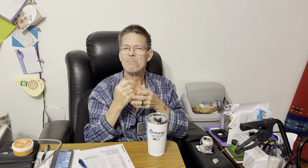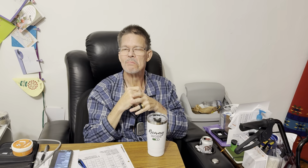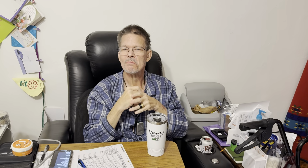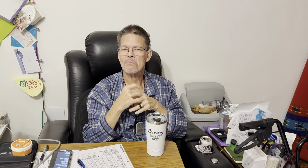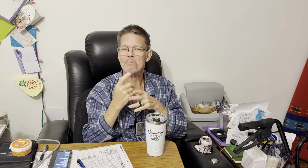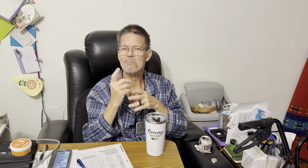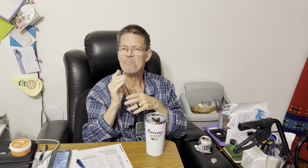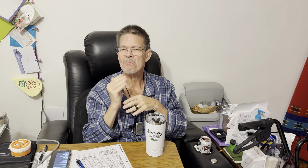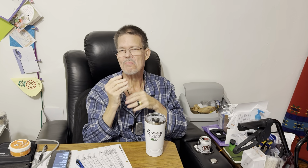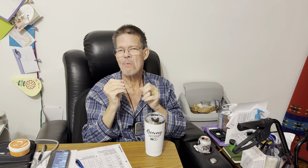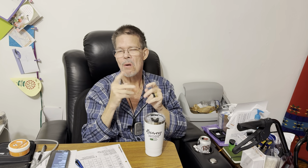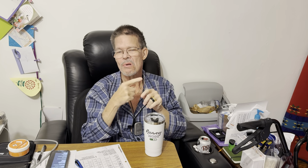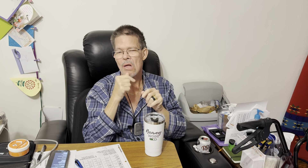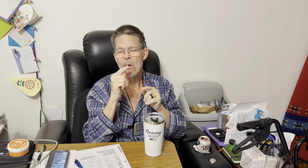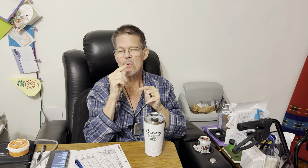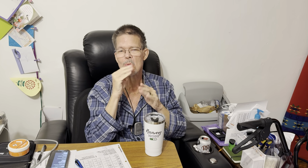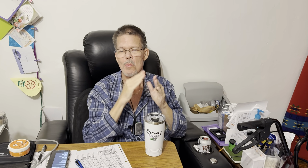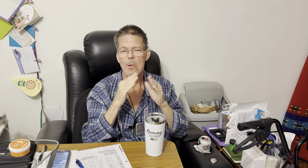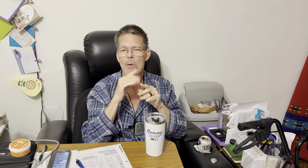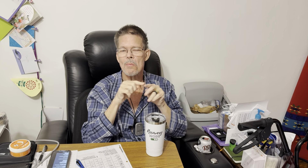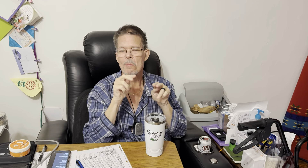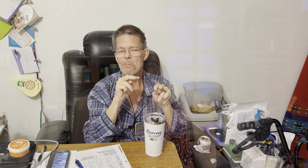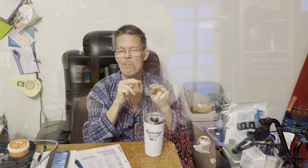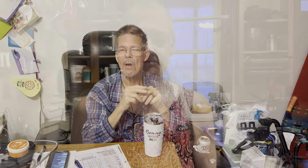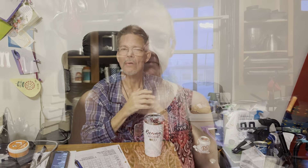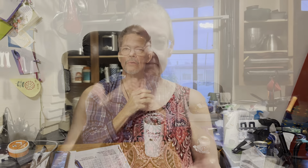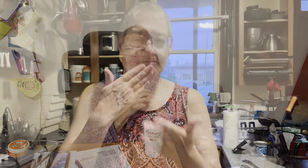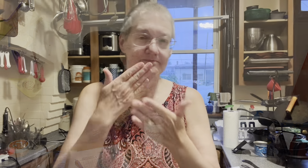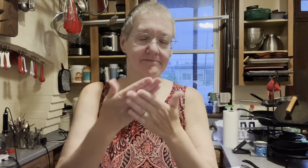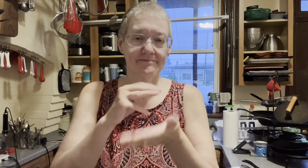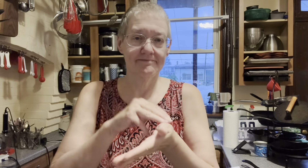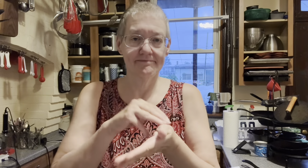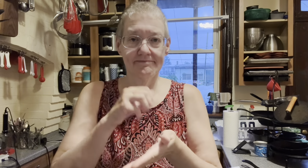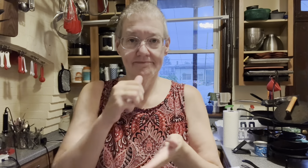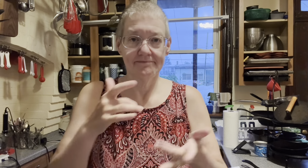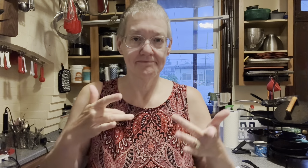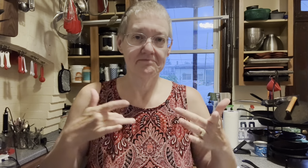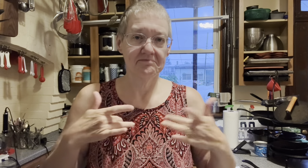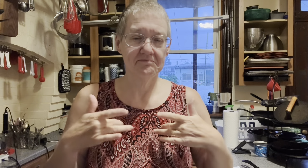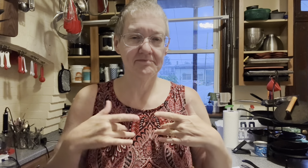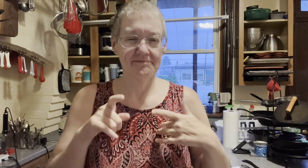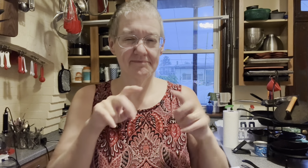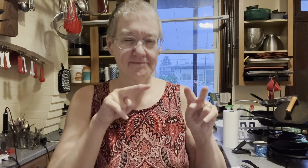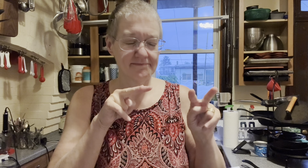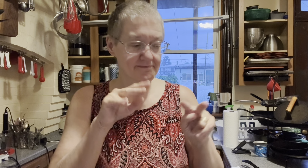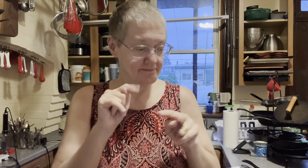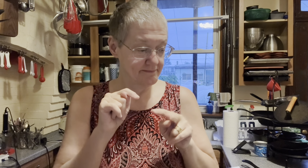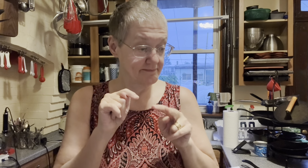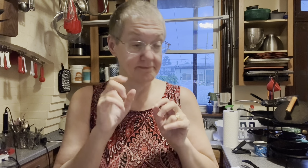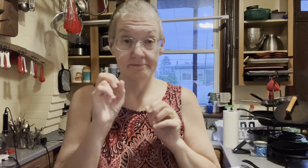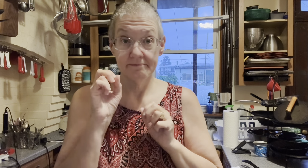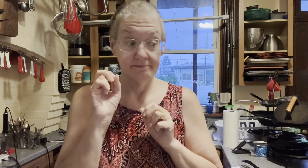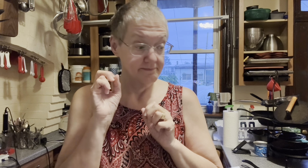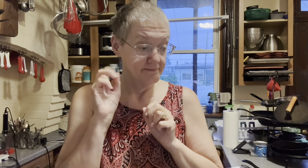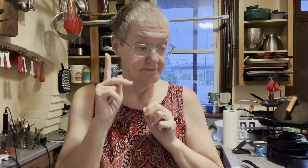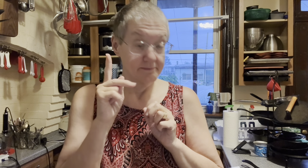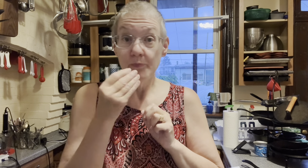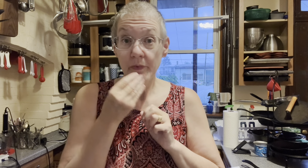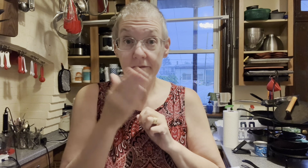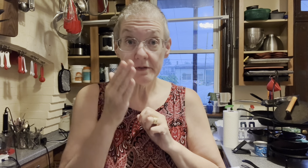helps. Seems okay. They weren't too worried about it, but we'll keep our eye on it. So the doctor's not too concerned. We'll just keep our eye